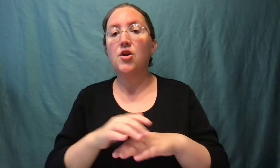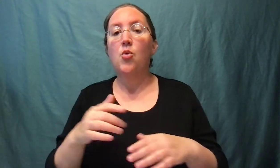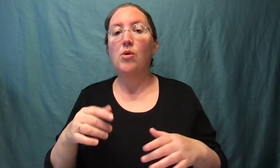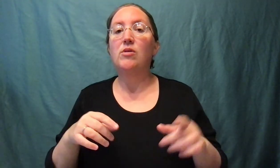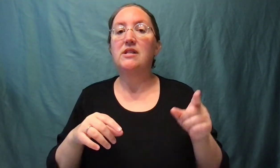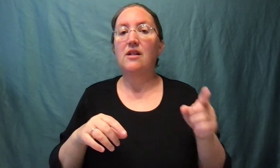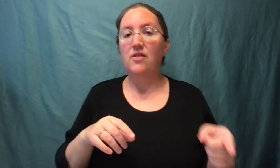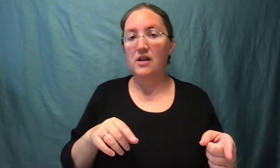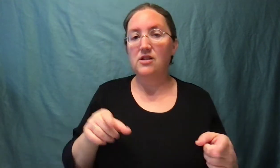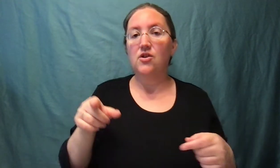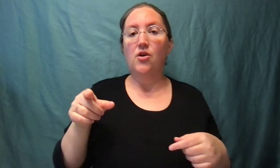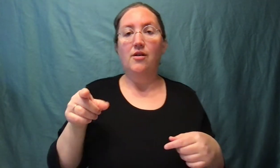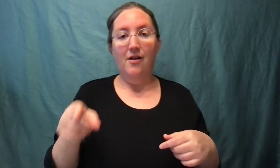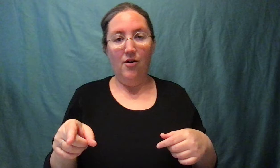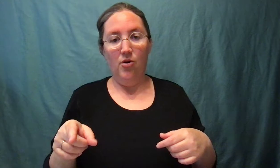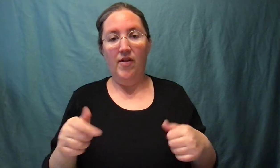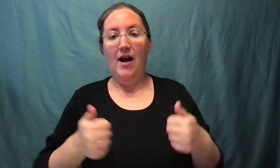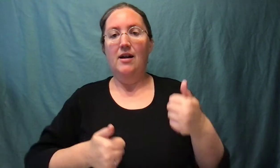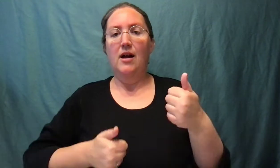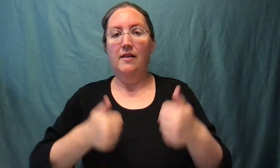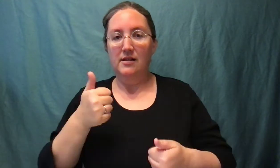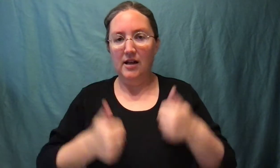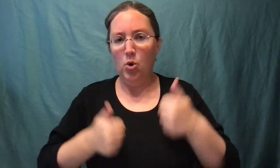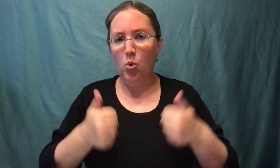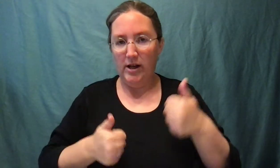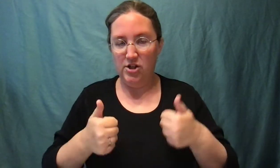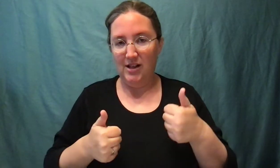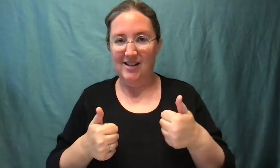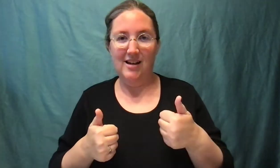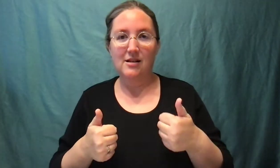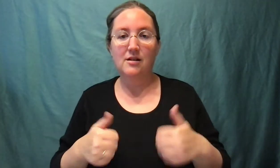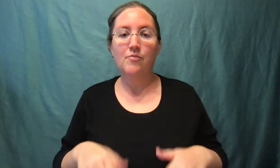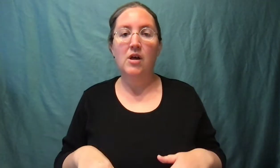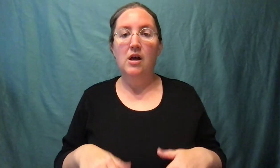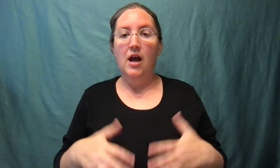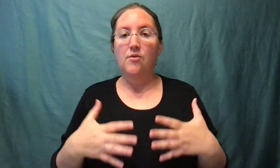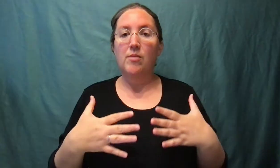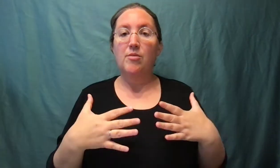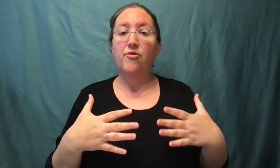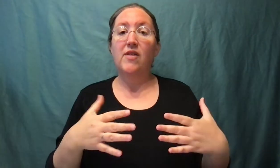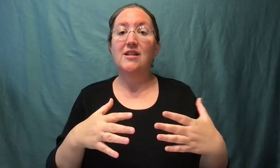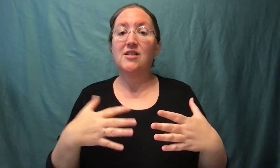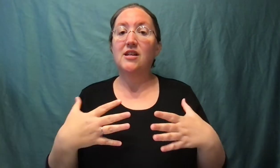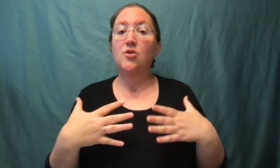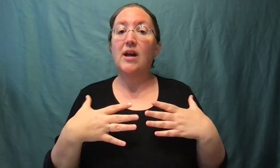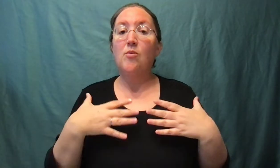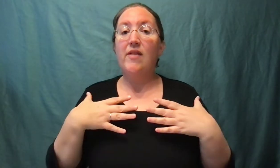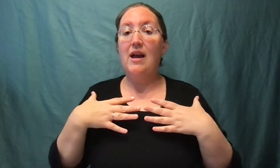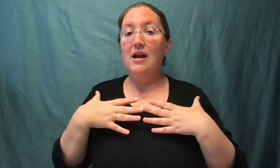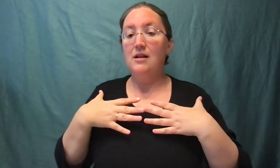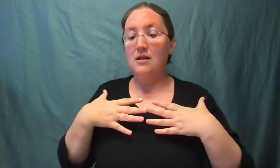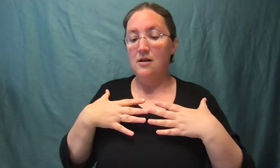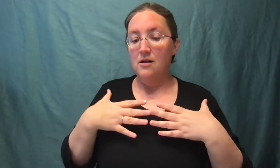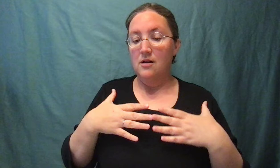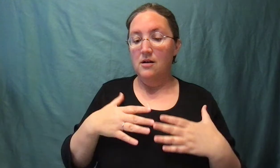we would say this or that and then sign which at the end. And remember, for that, just like you can with and,